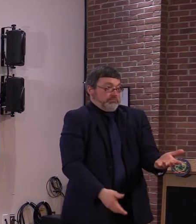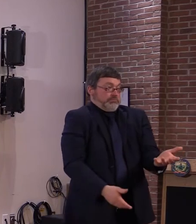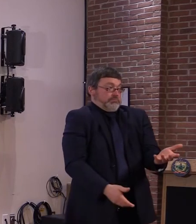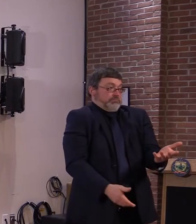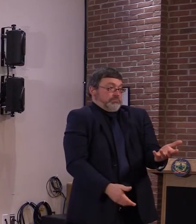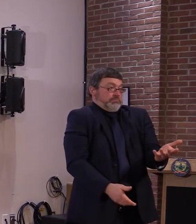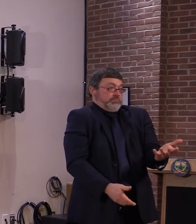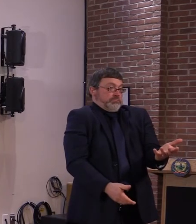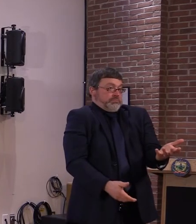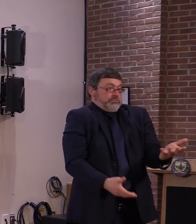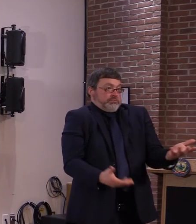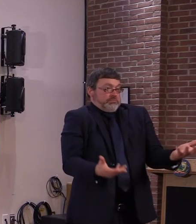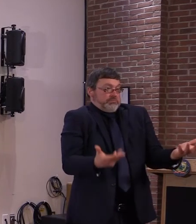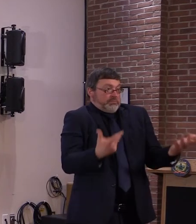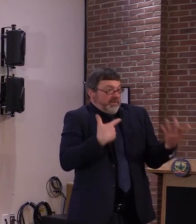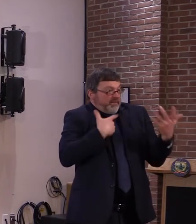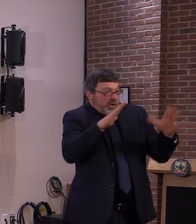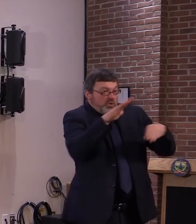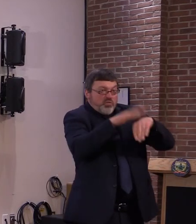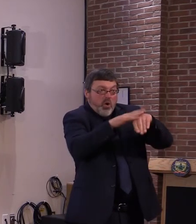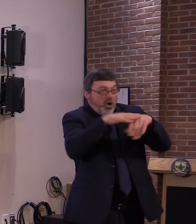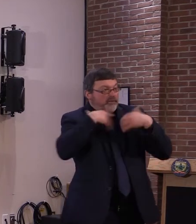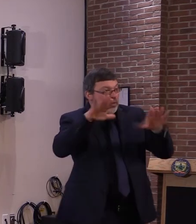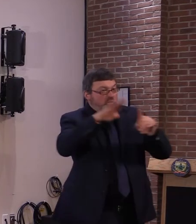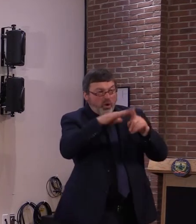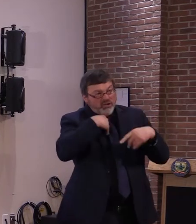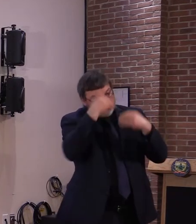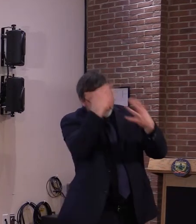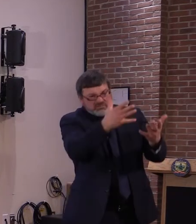go run into tonight and into